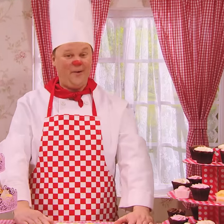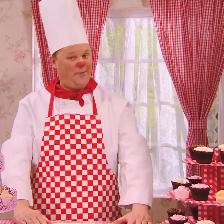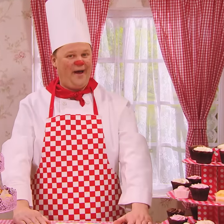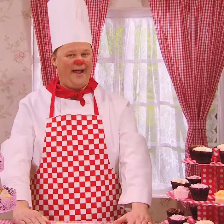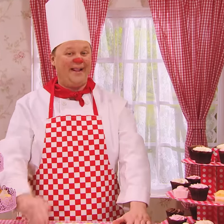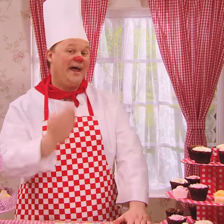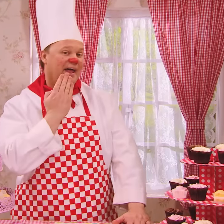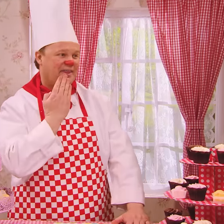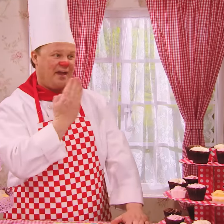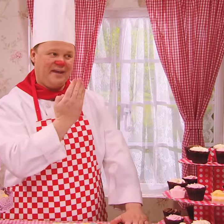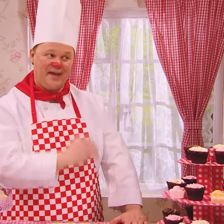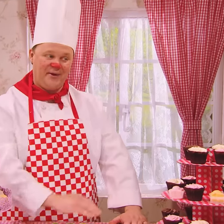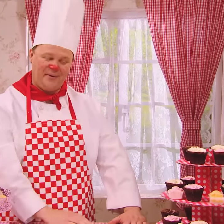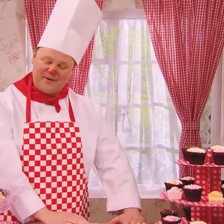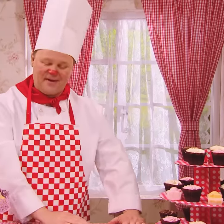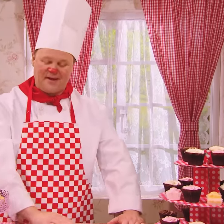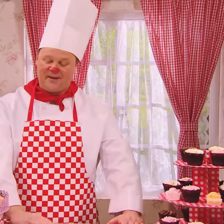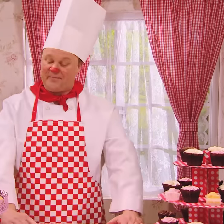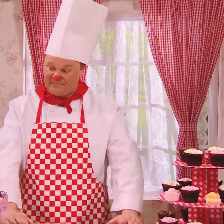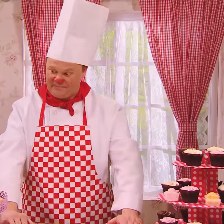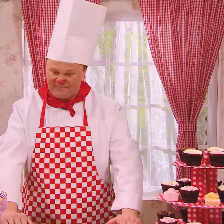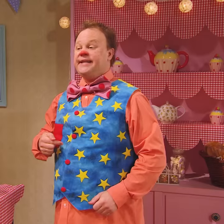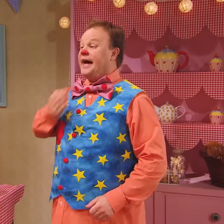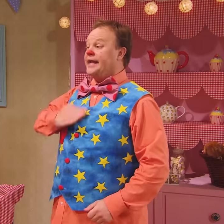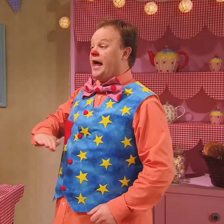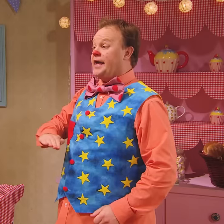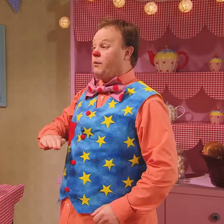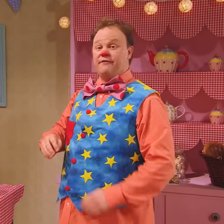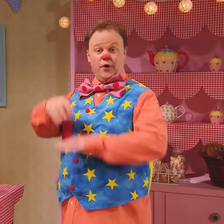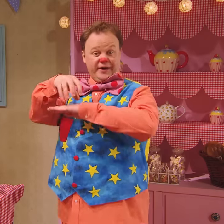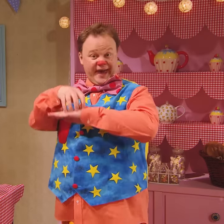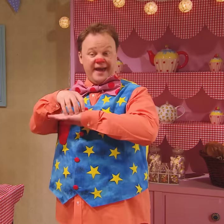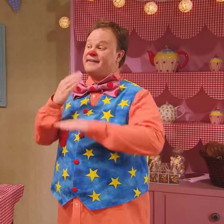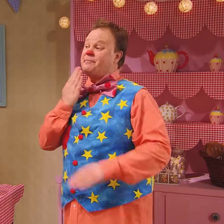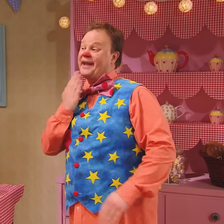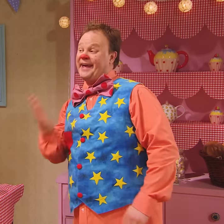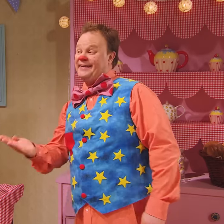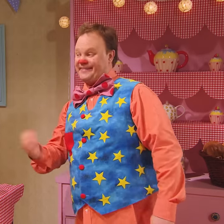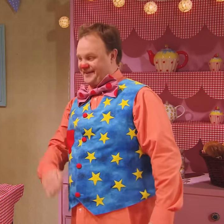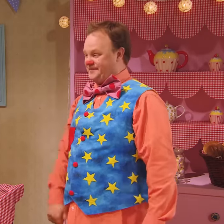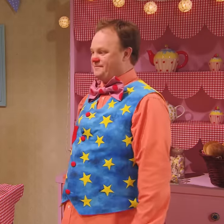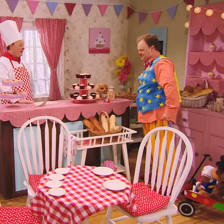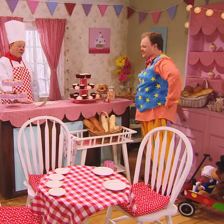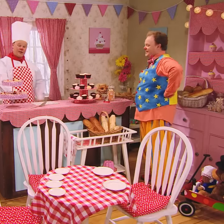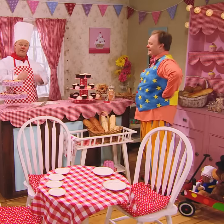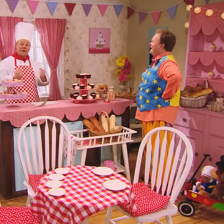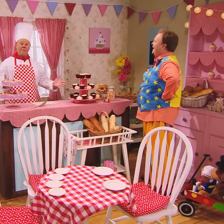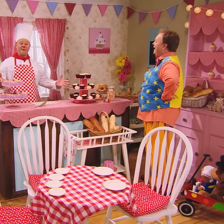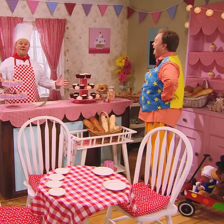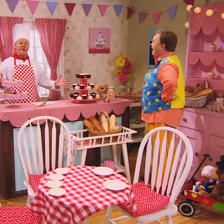Tumble. Thank you! I'd like one of your cakes, please. Well, you've come to the